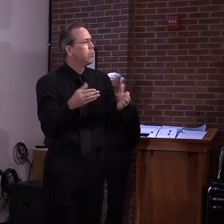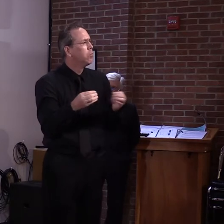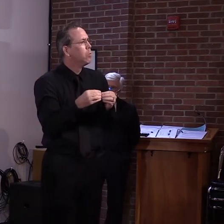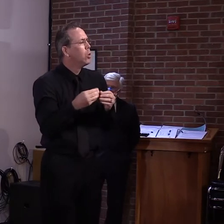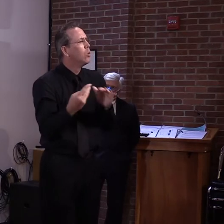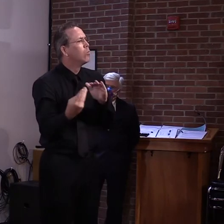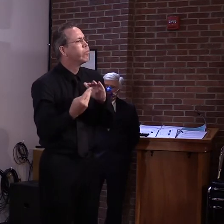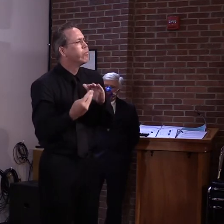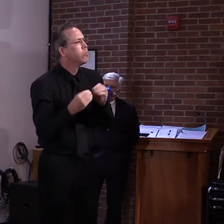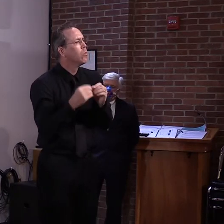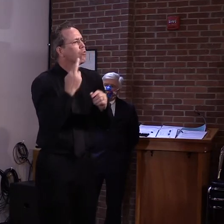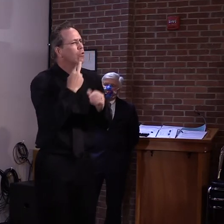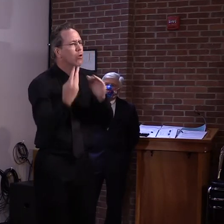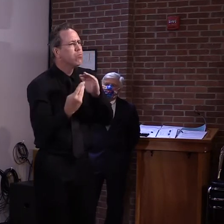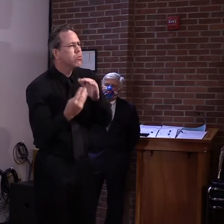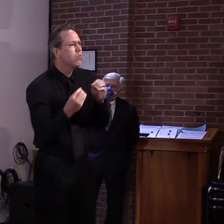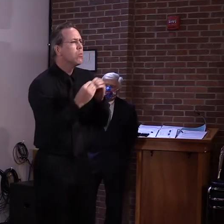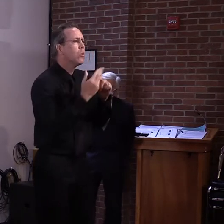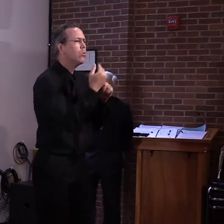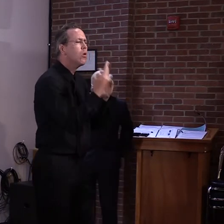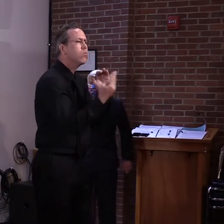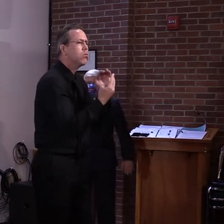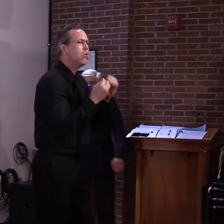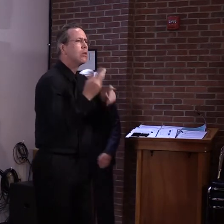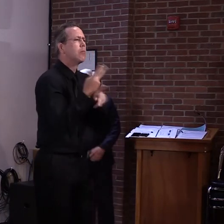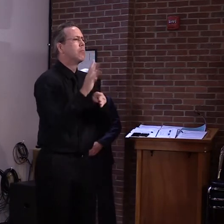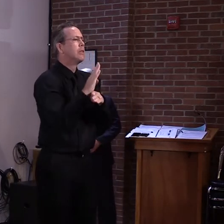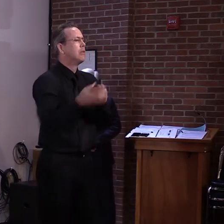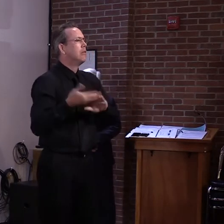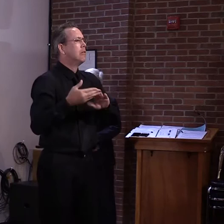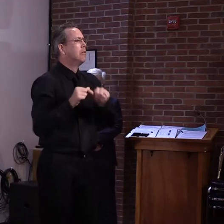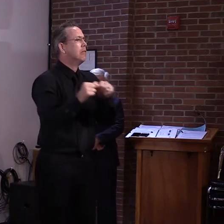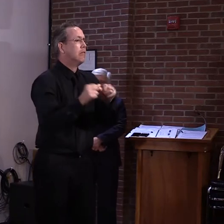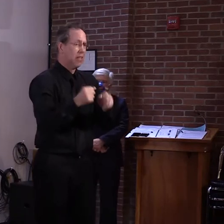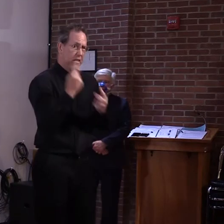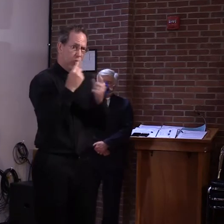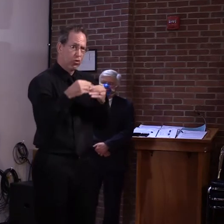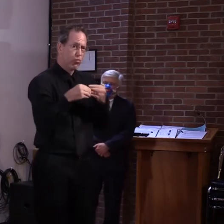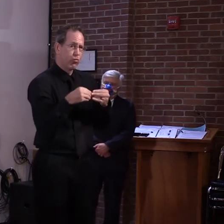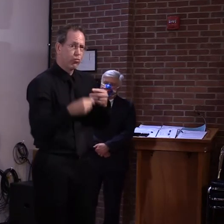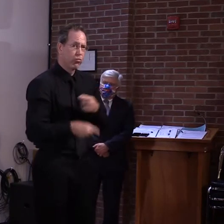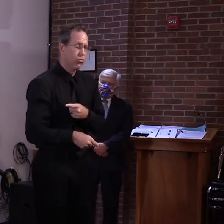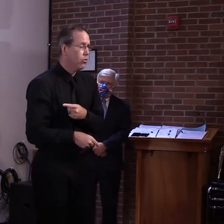view is that we need to get through this school reopening, both